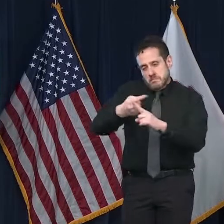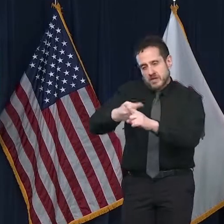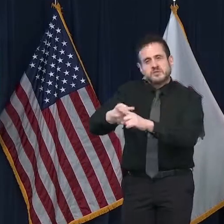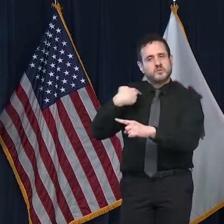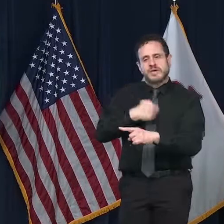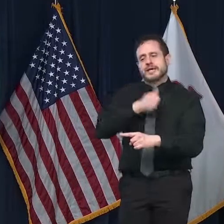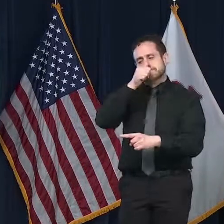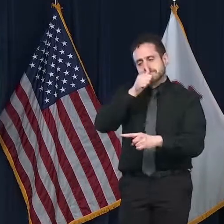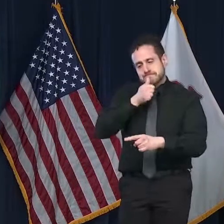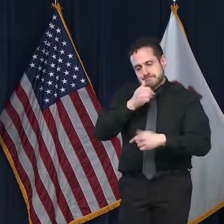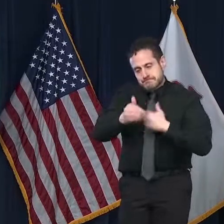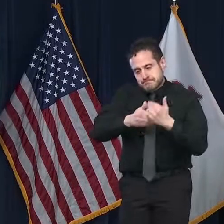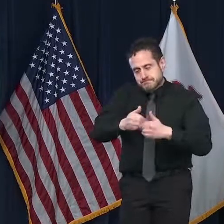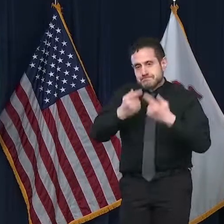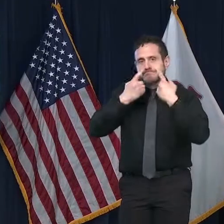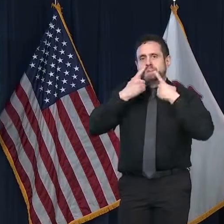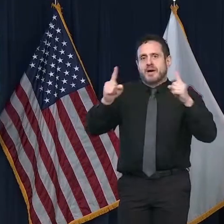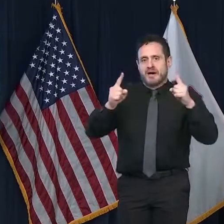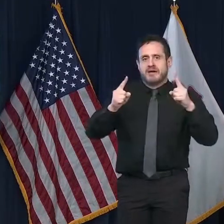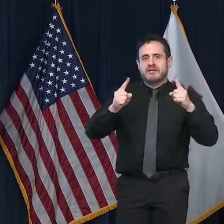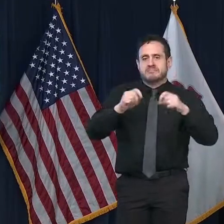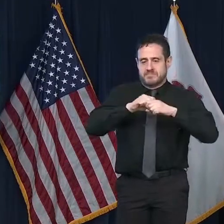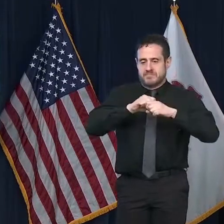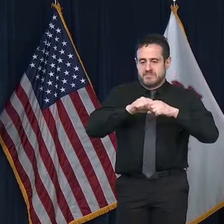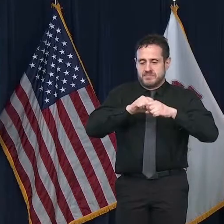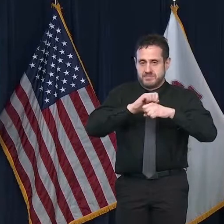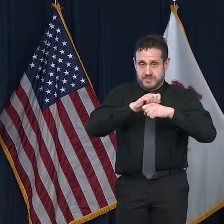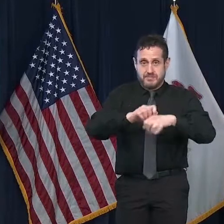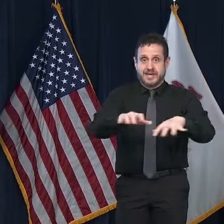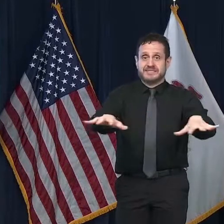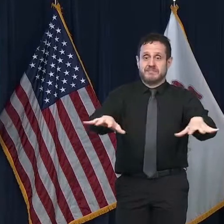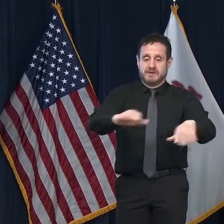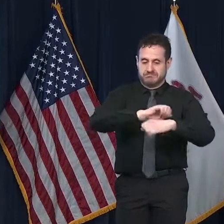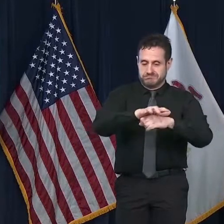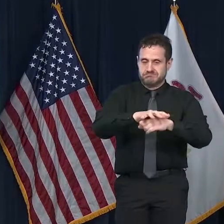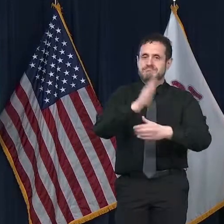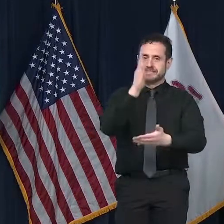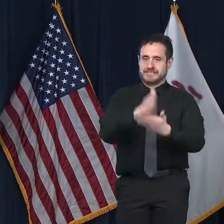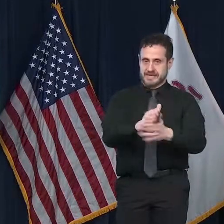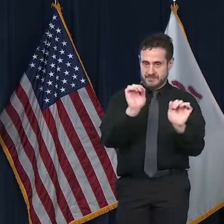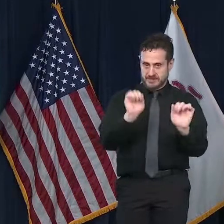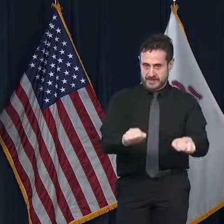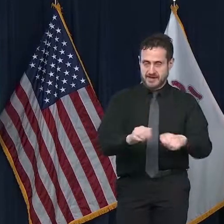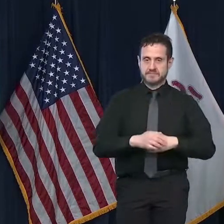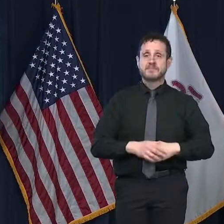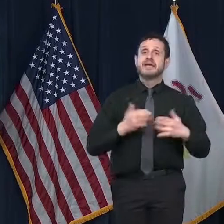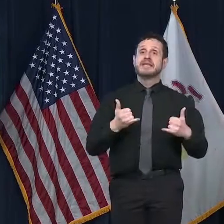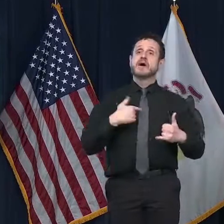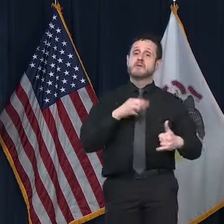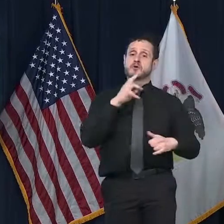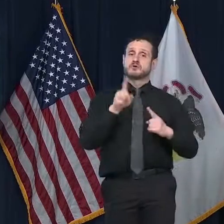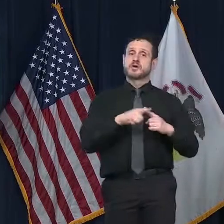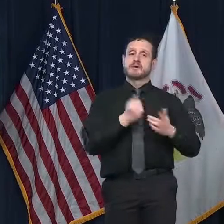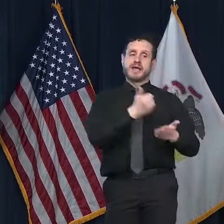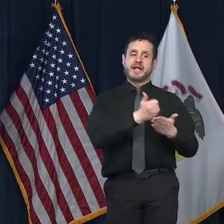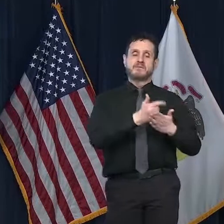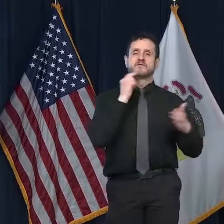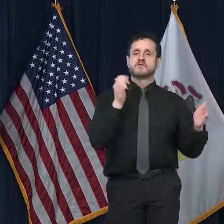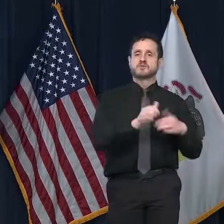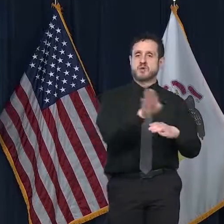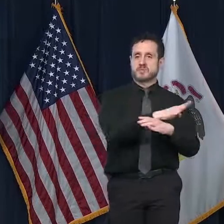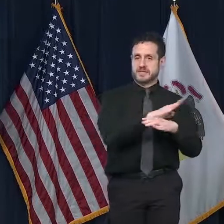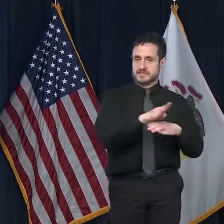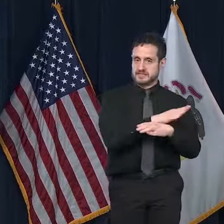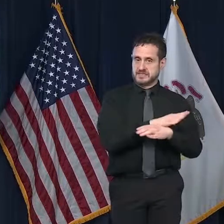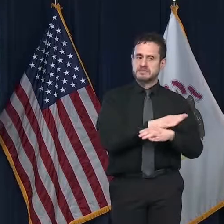Now I'd like to take a moment to update you on our efforts to provide economic relief to our small businesses, particularly those